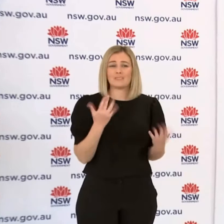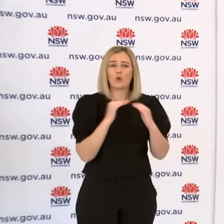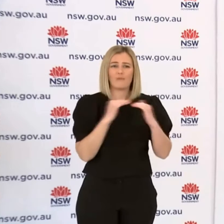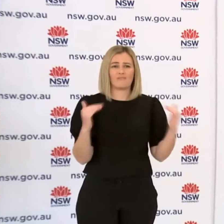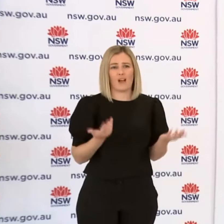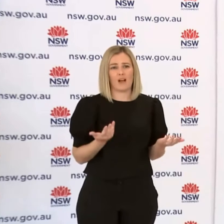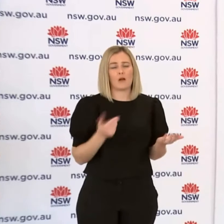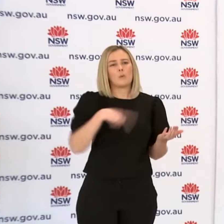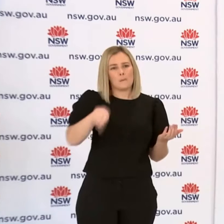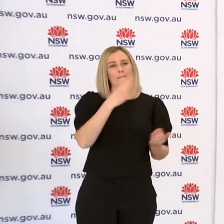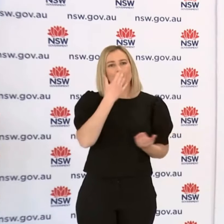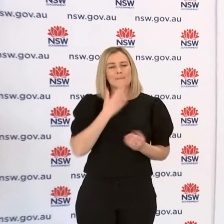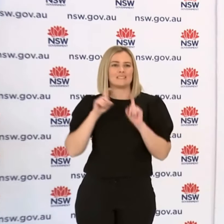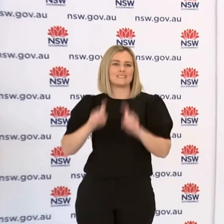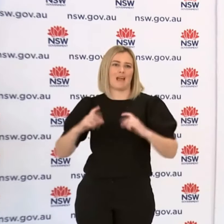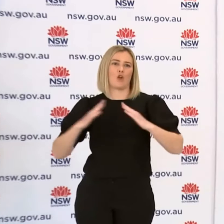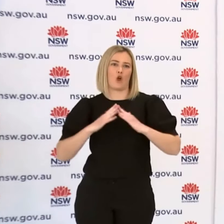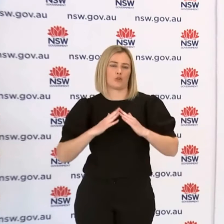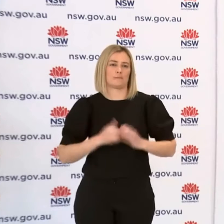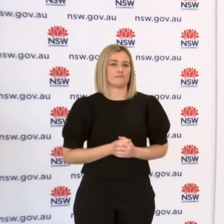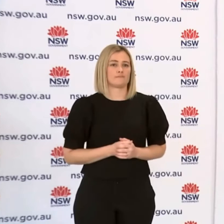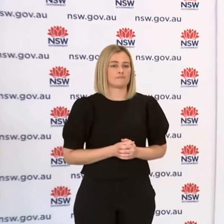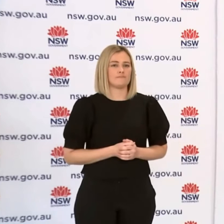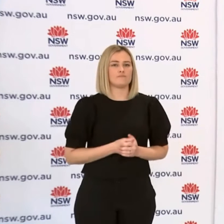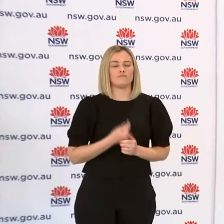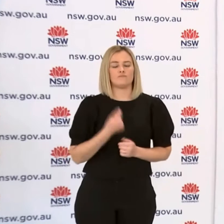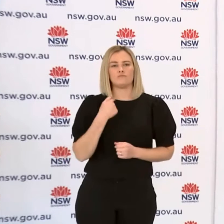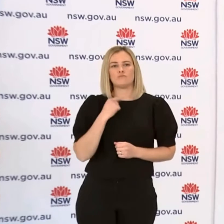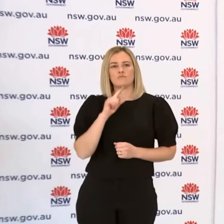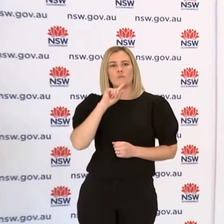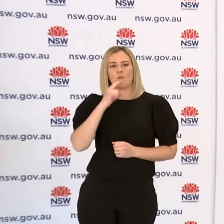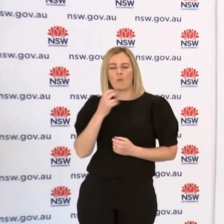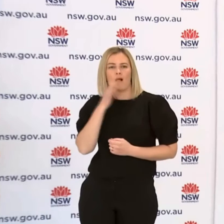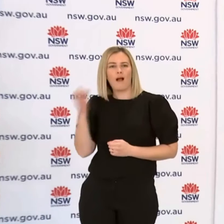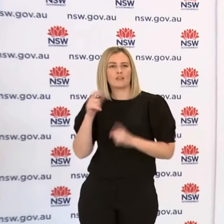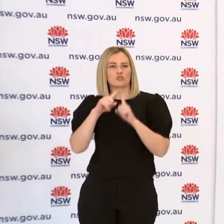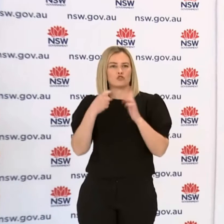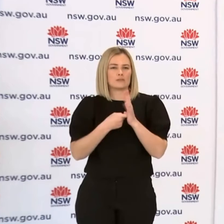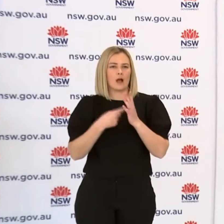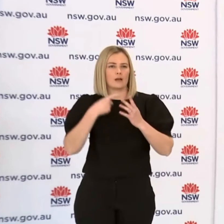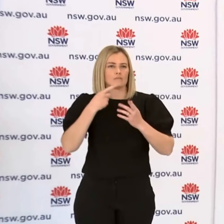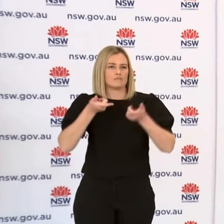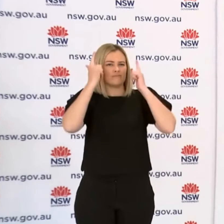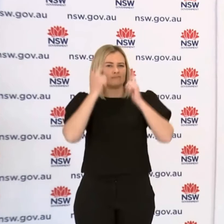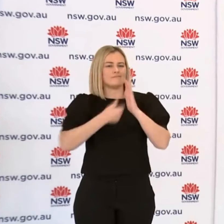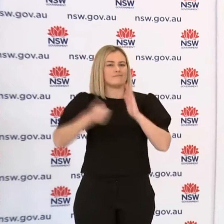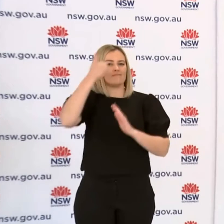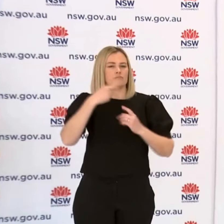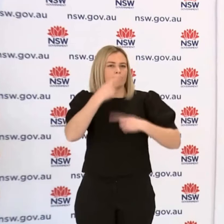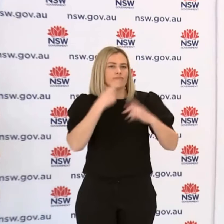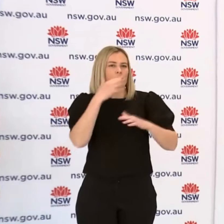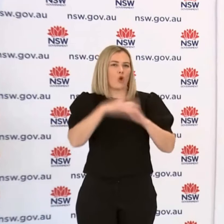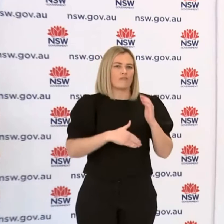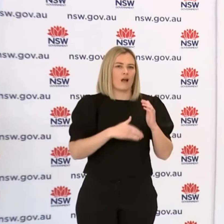I'll leave it to Dr. McAnulty, if that's all right, to let us know about how many people are in hospital, how many people are in intensive